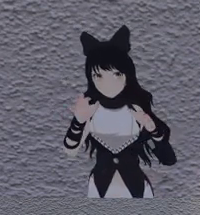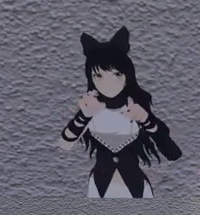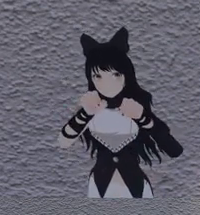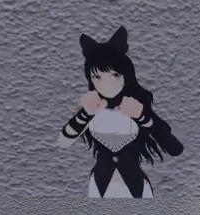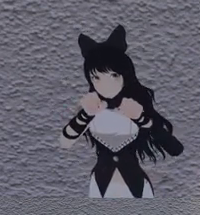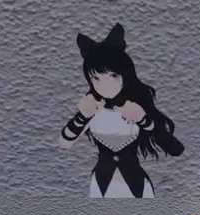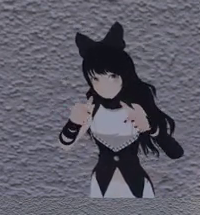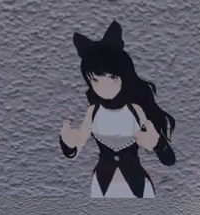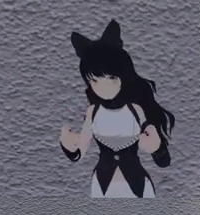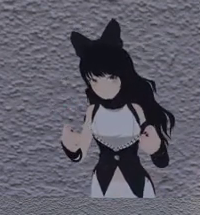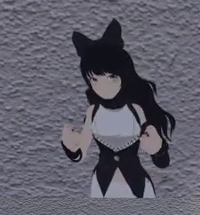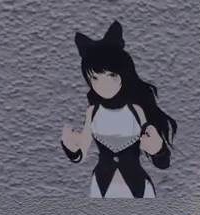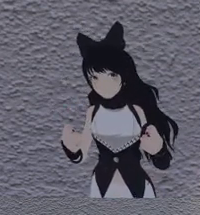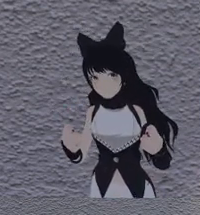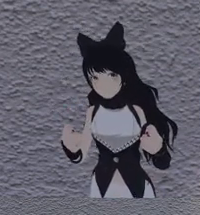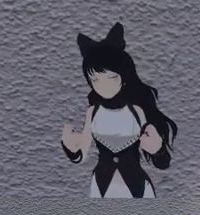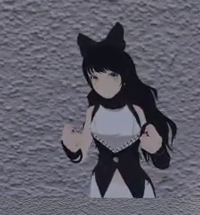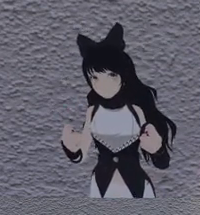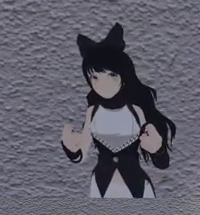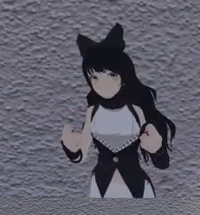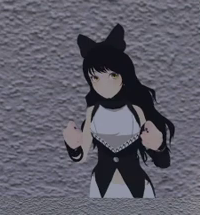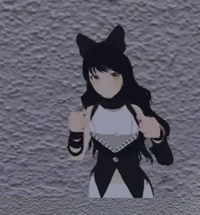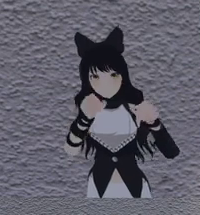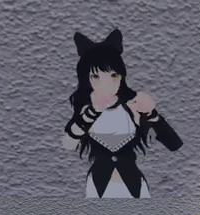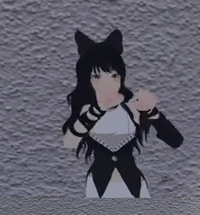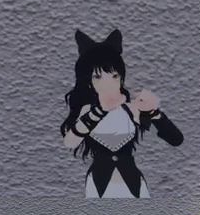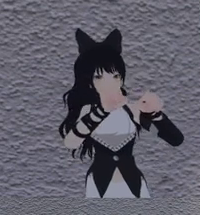And this sign, what is it? Break.